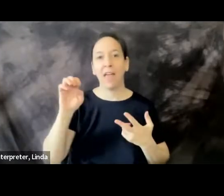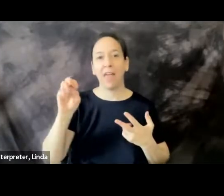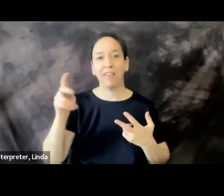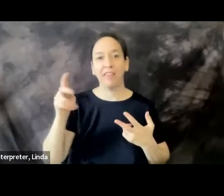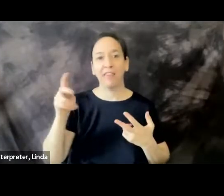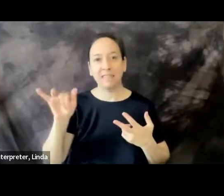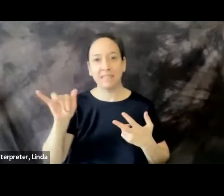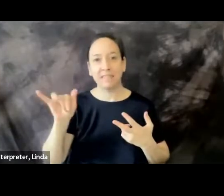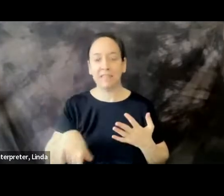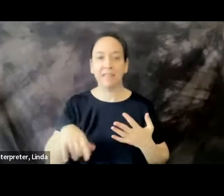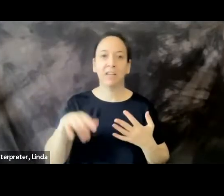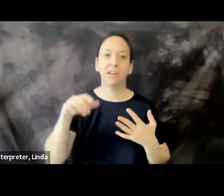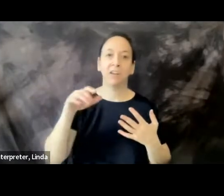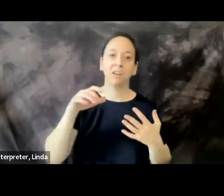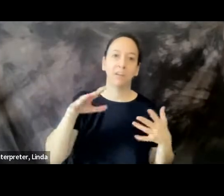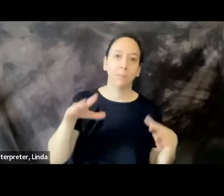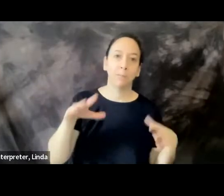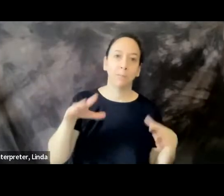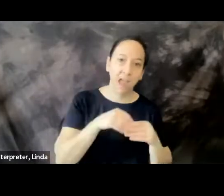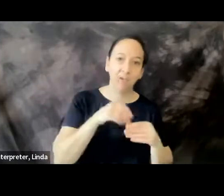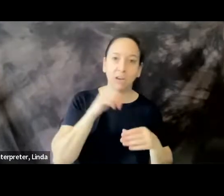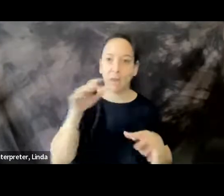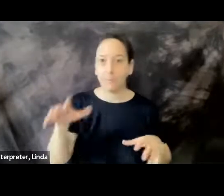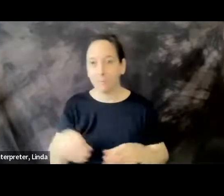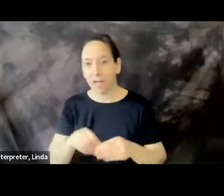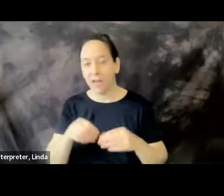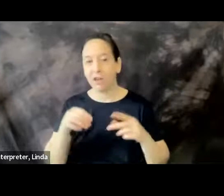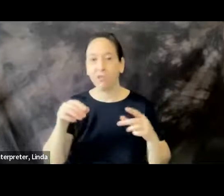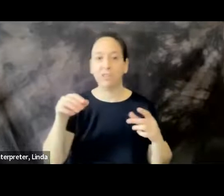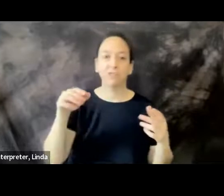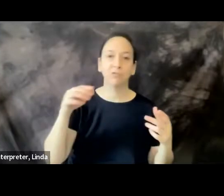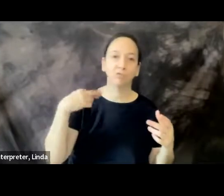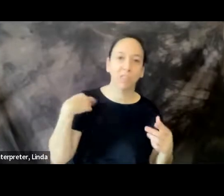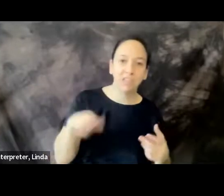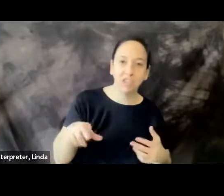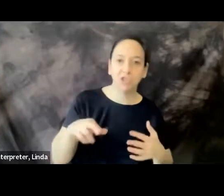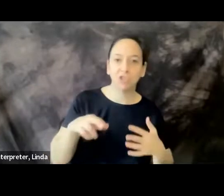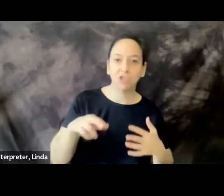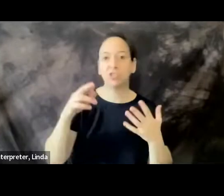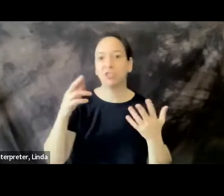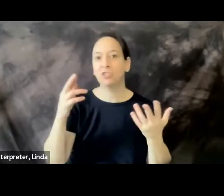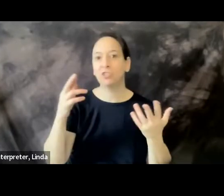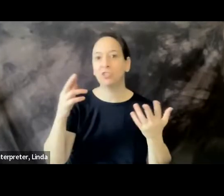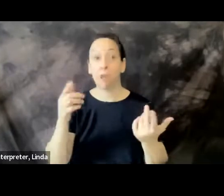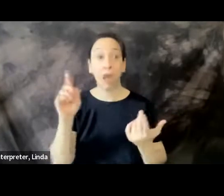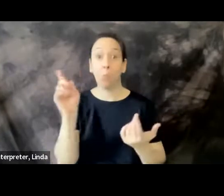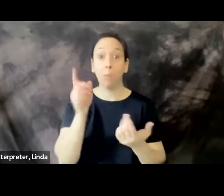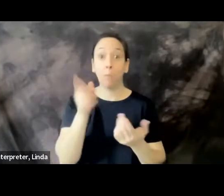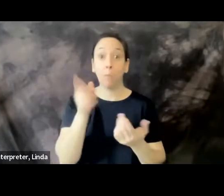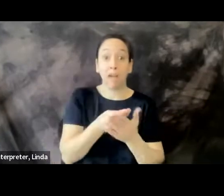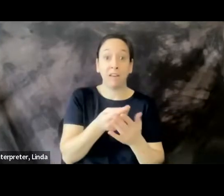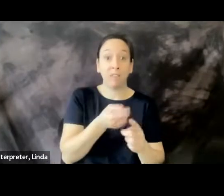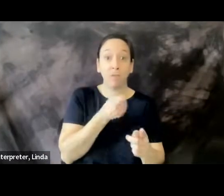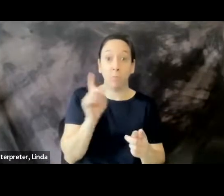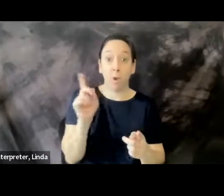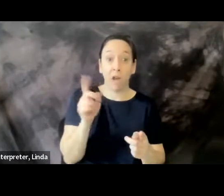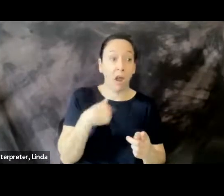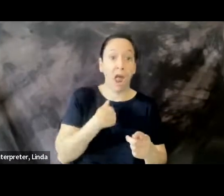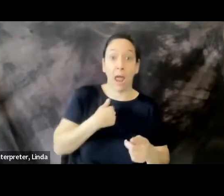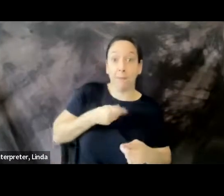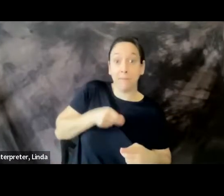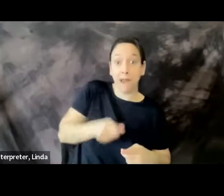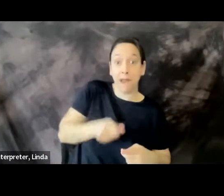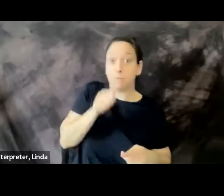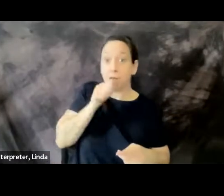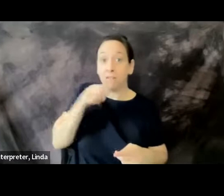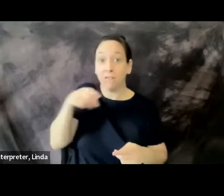marital status, your living status and arrangement, even your payment source, whether you're going to be self-pay, private pay,